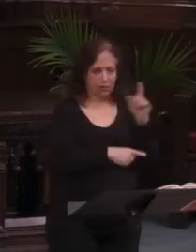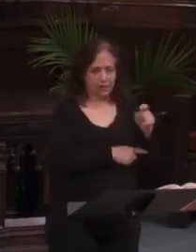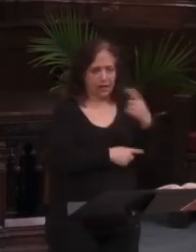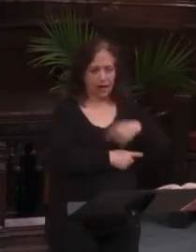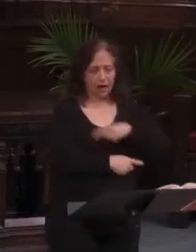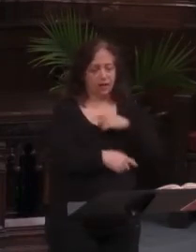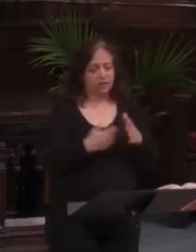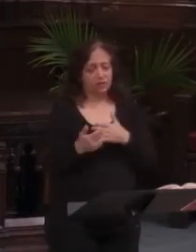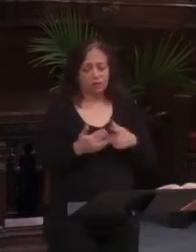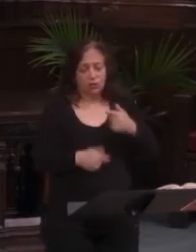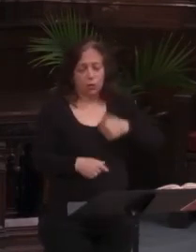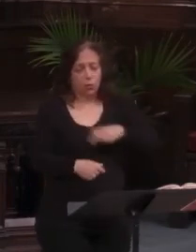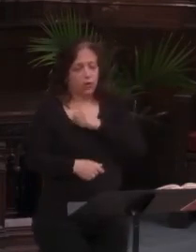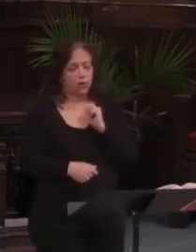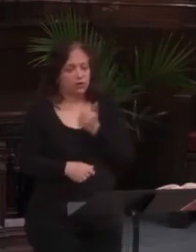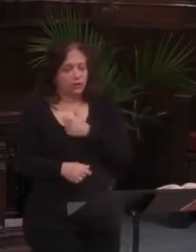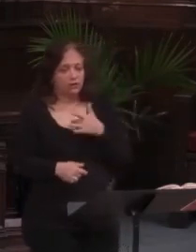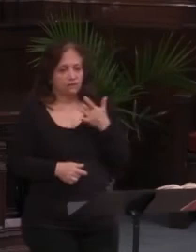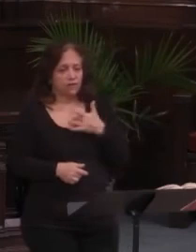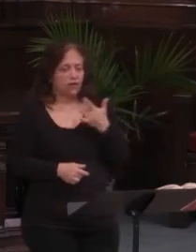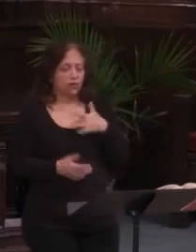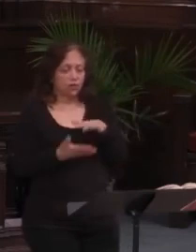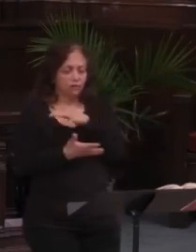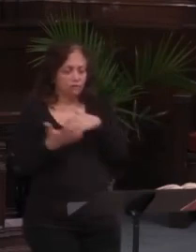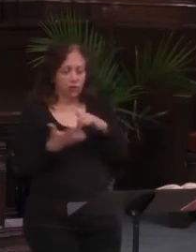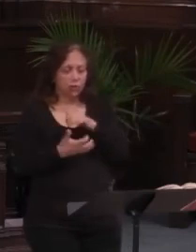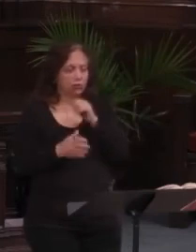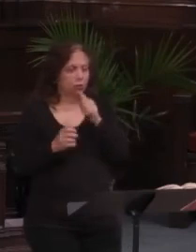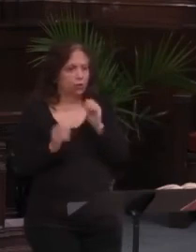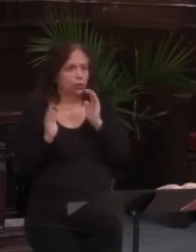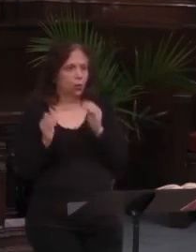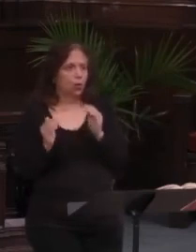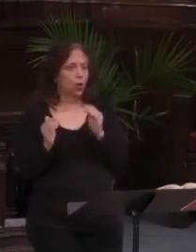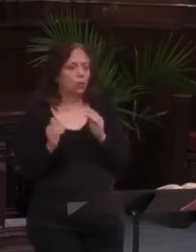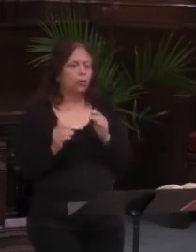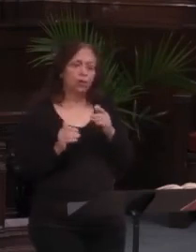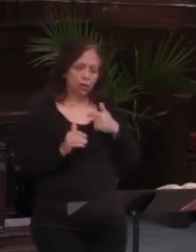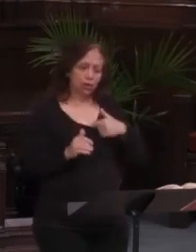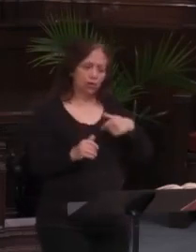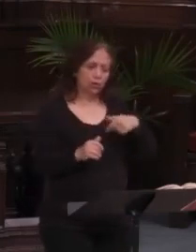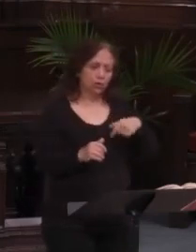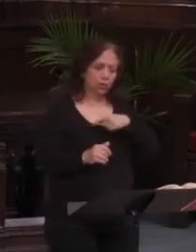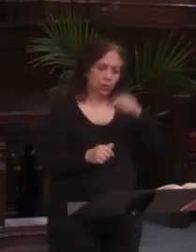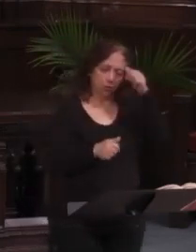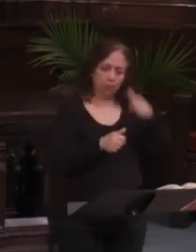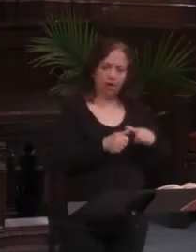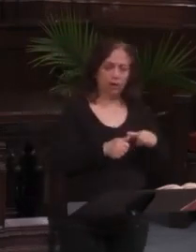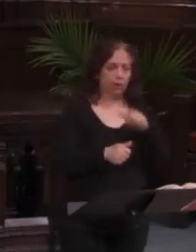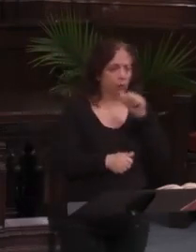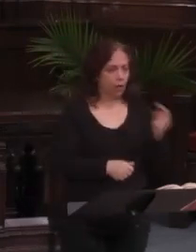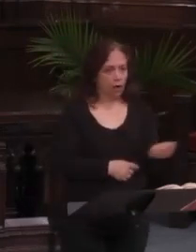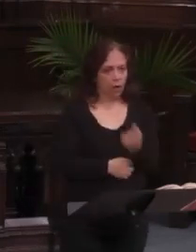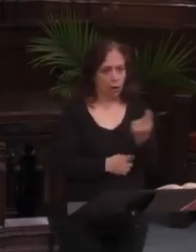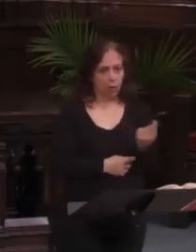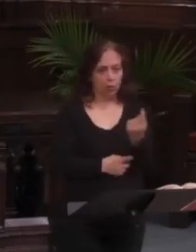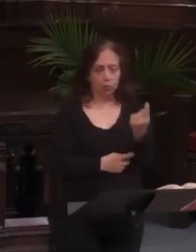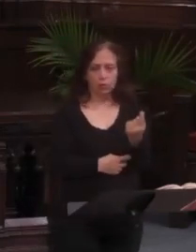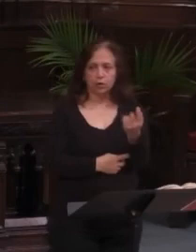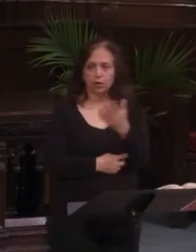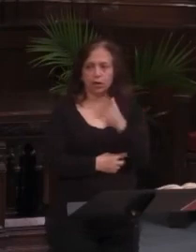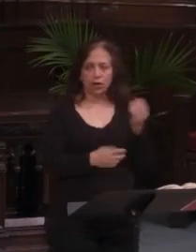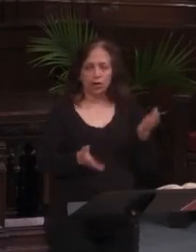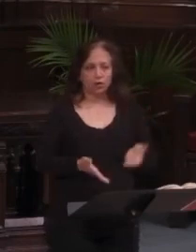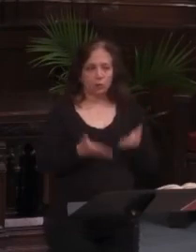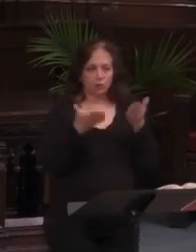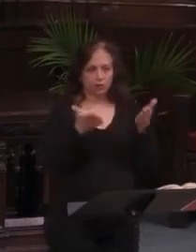feeling hopeless, confused, and despondent. They remind us that we are not alone, and they